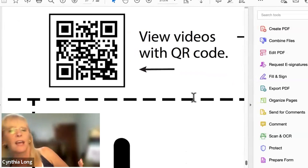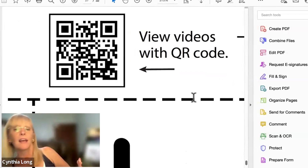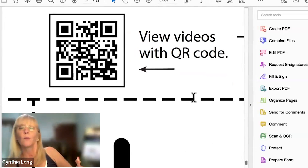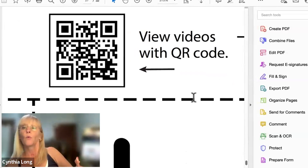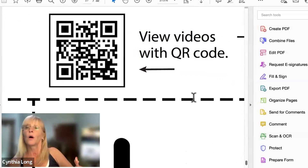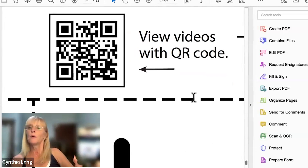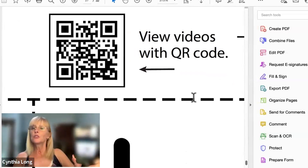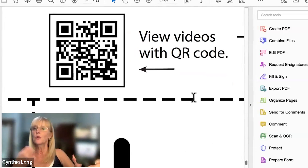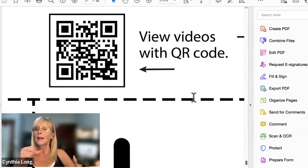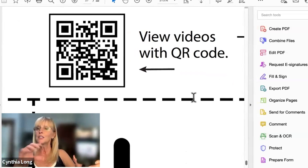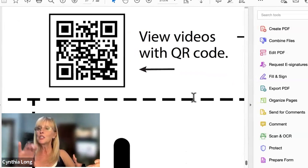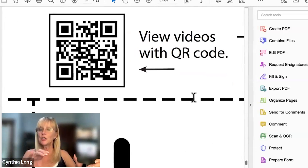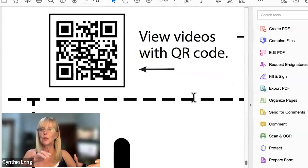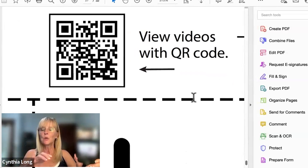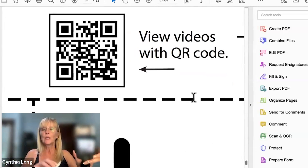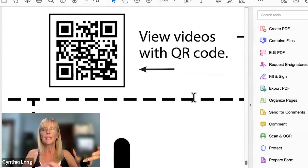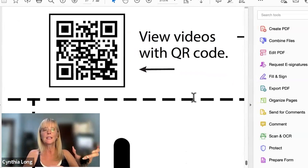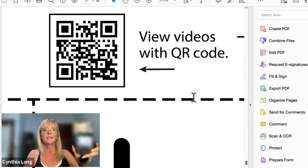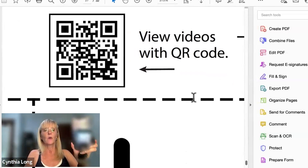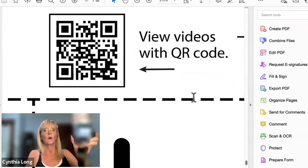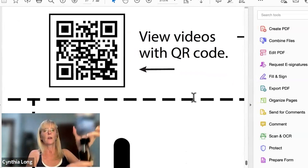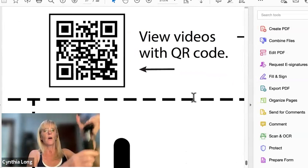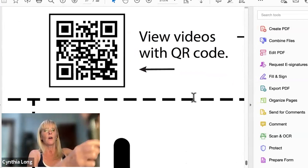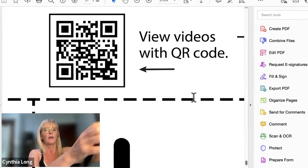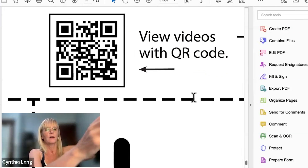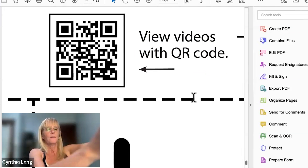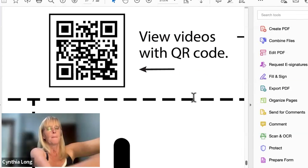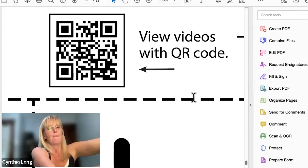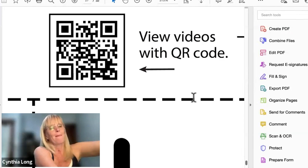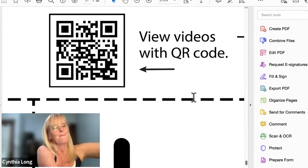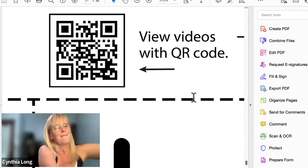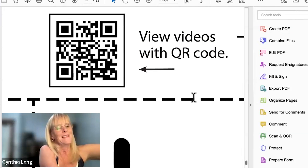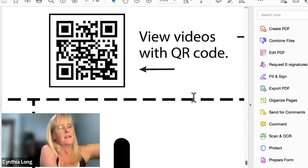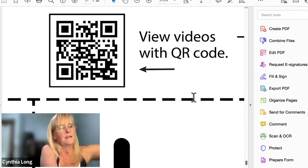And what we try to do is on our